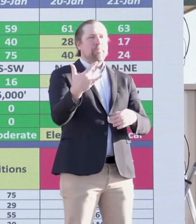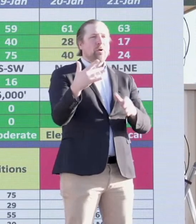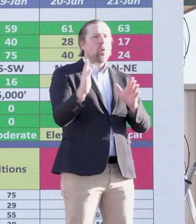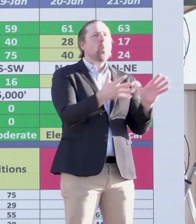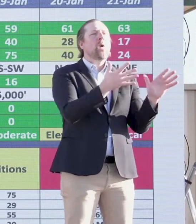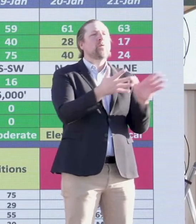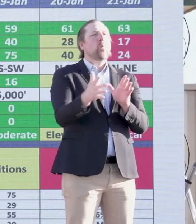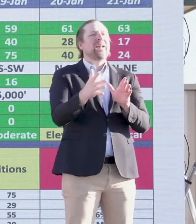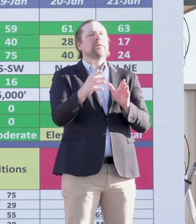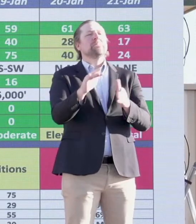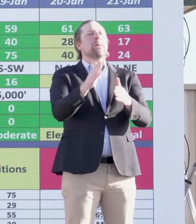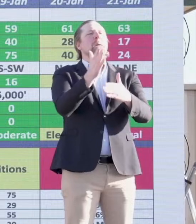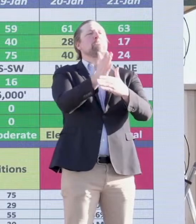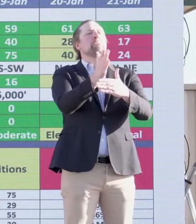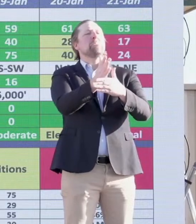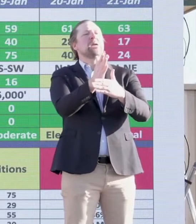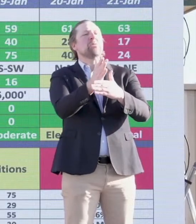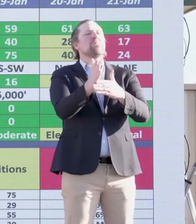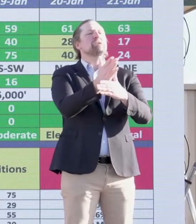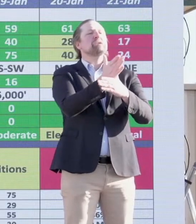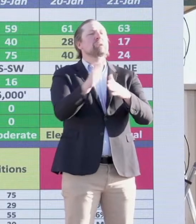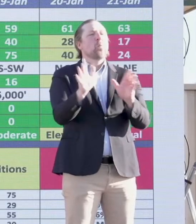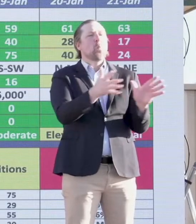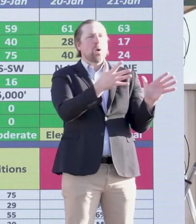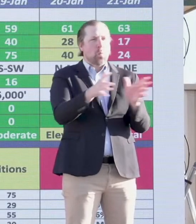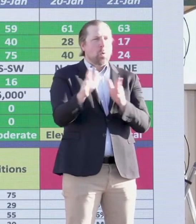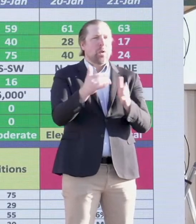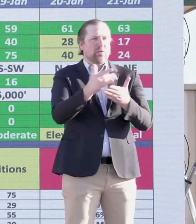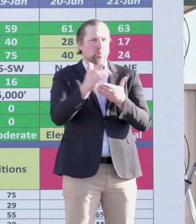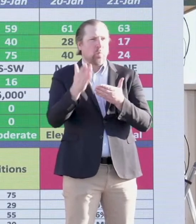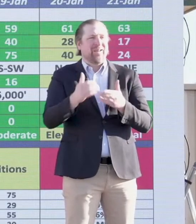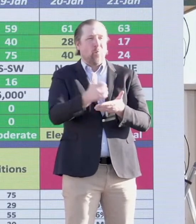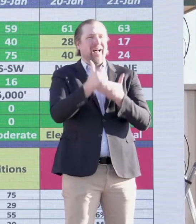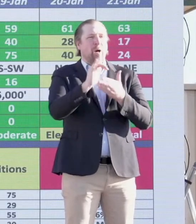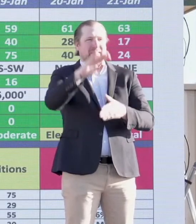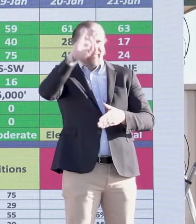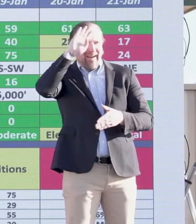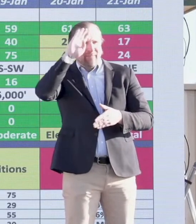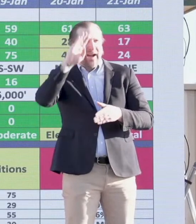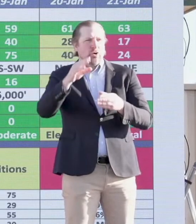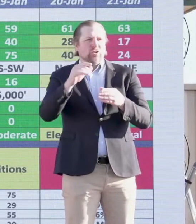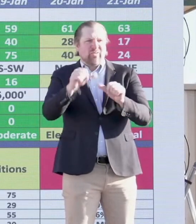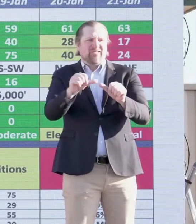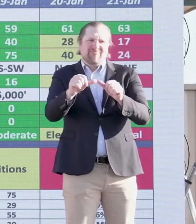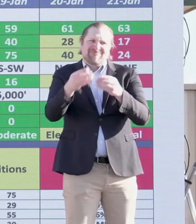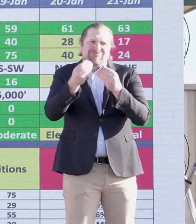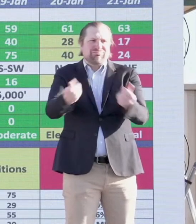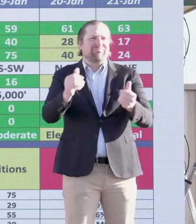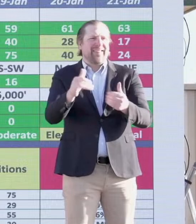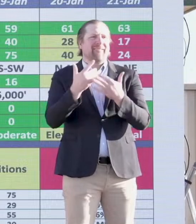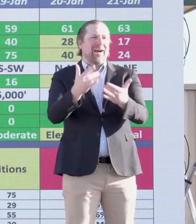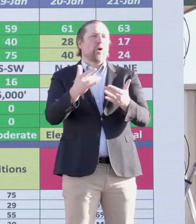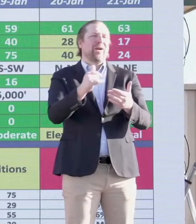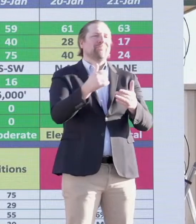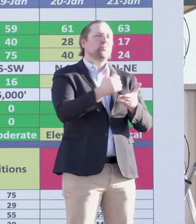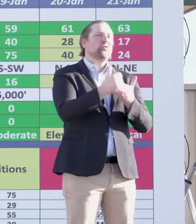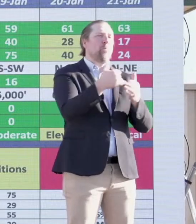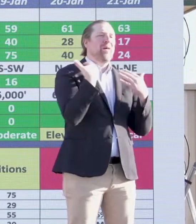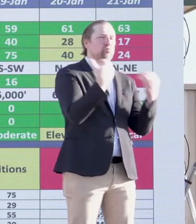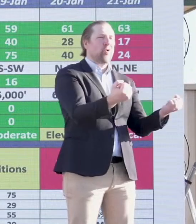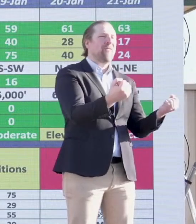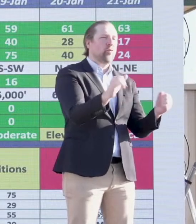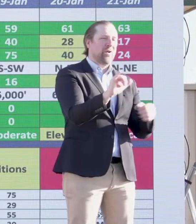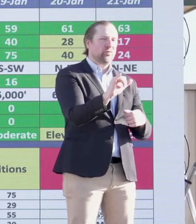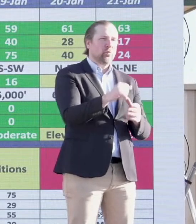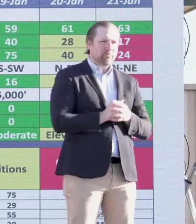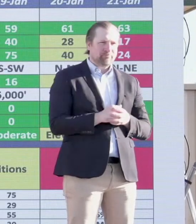some very moderated conditions there across the fire this weekend, which should help the firefighting effort and the recovery efforts and all that. But then